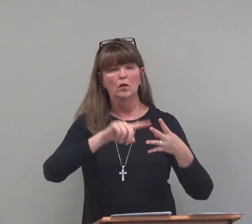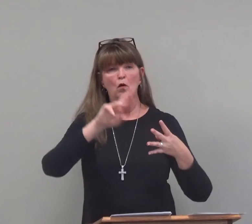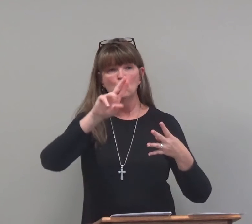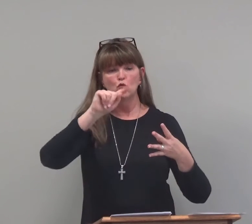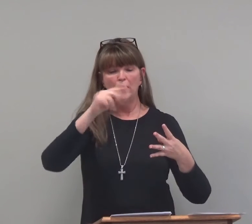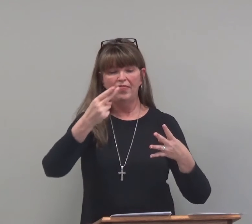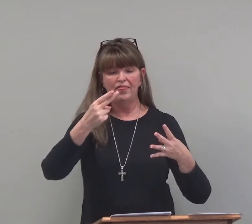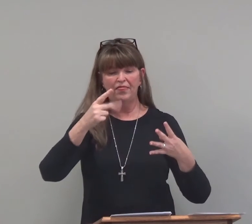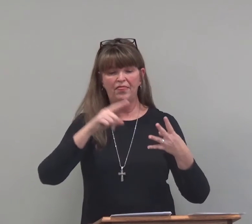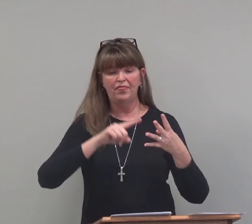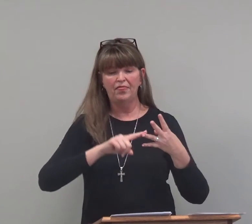Ruth,